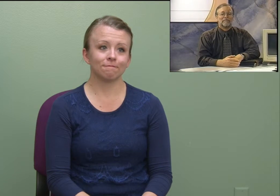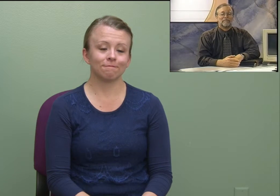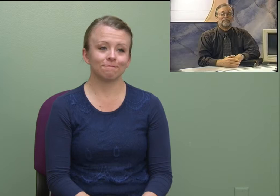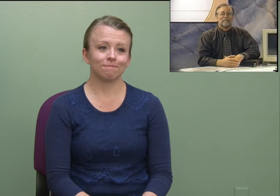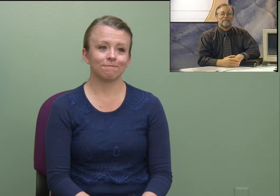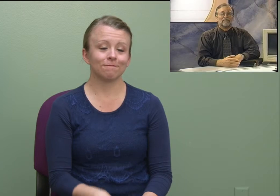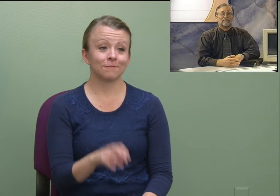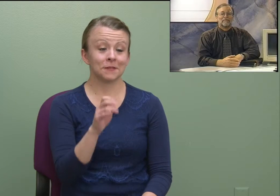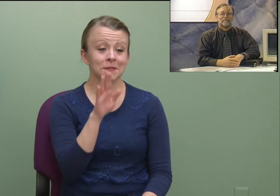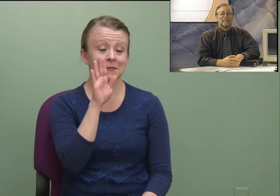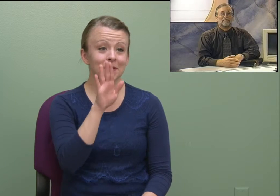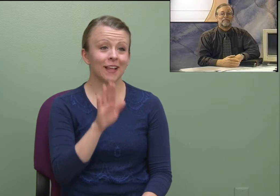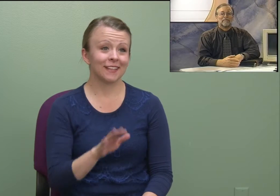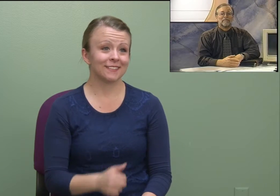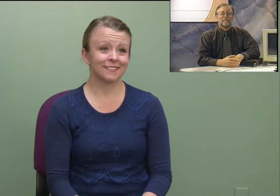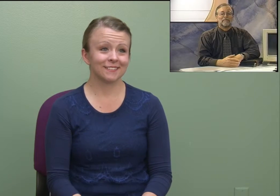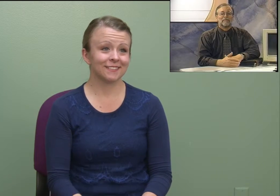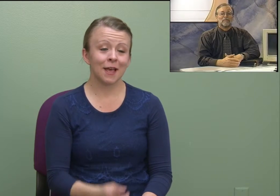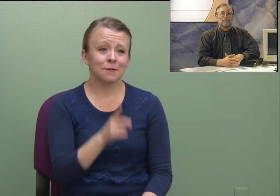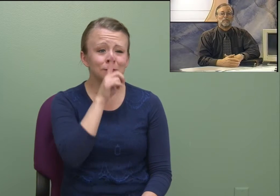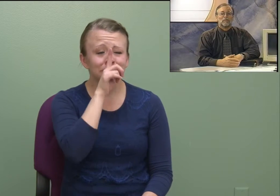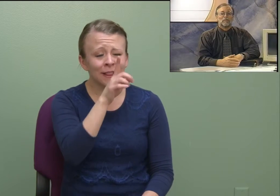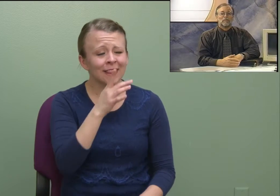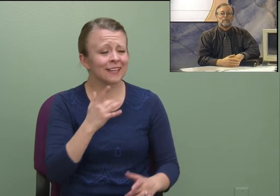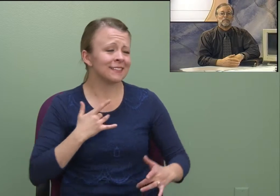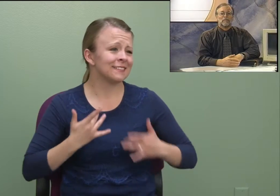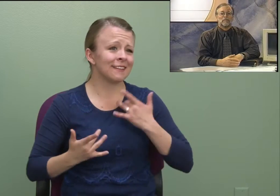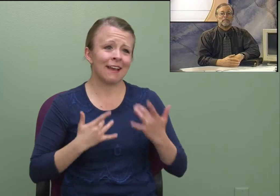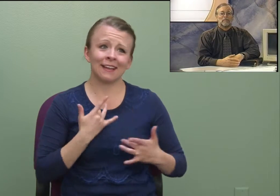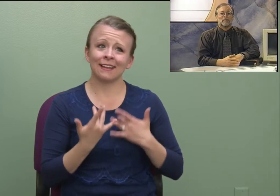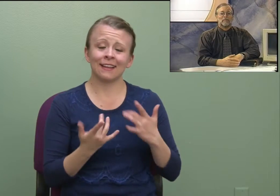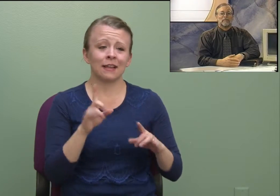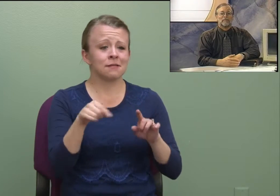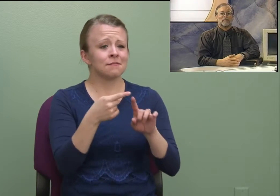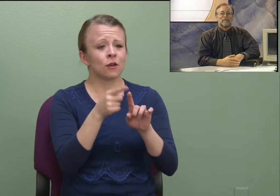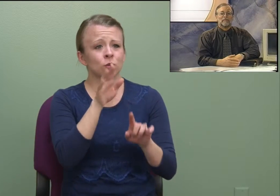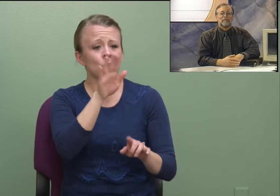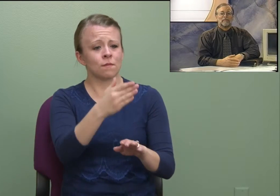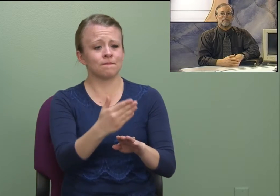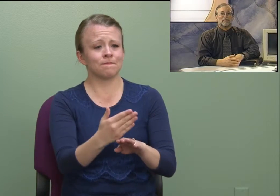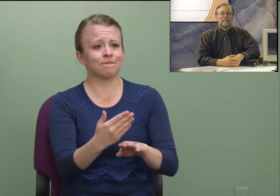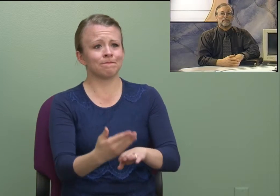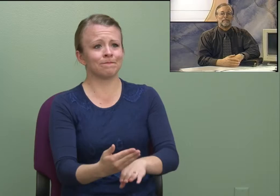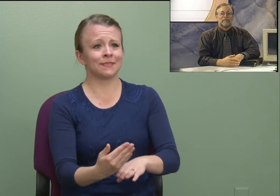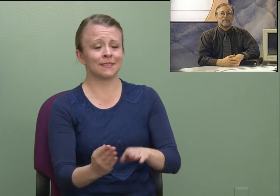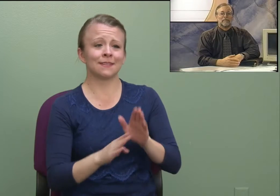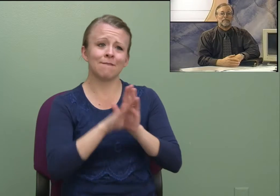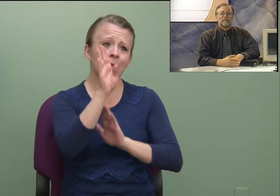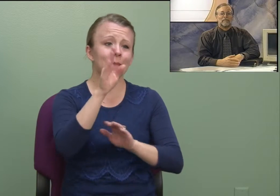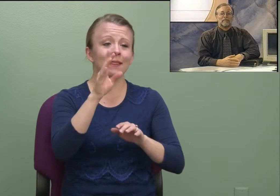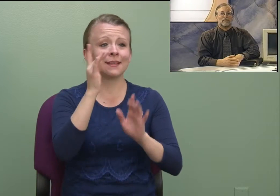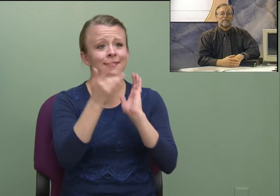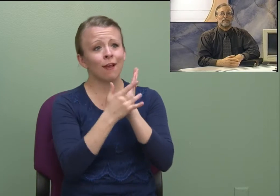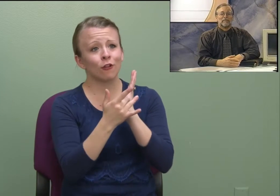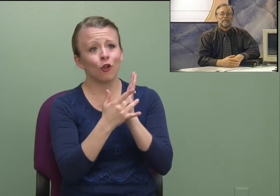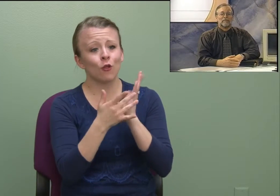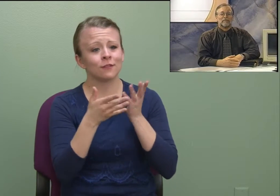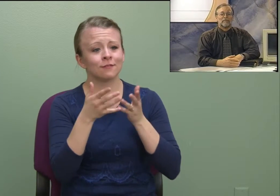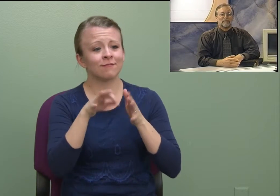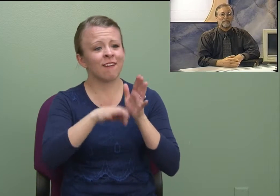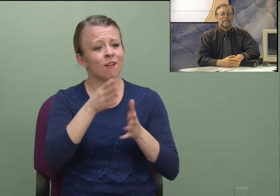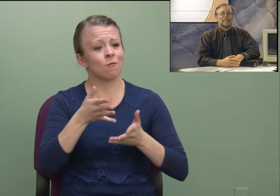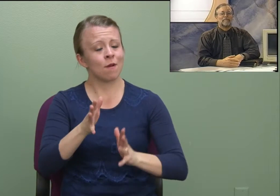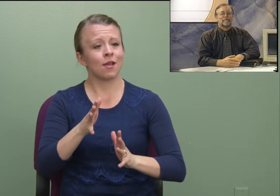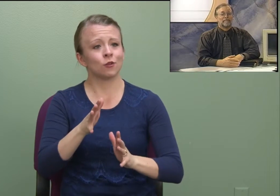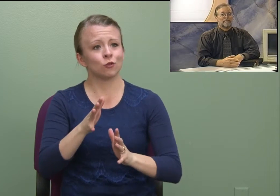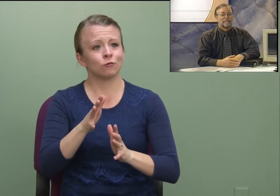Okay, that's great. Well, I'm really excited about you developing this technology and finding a way to make it